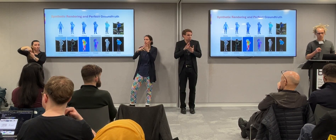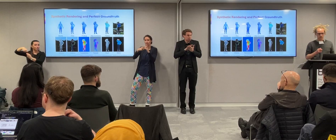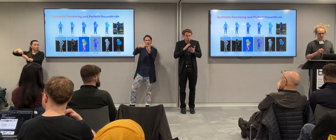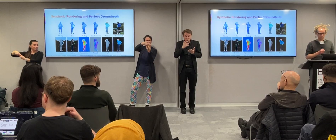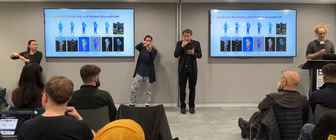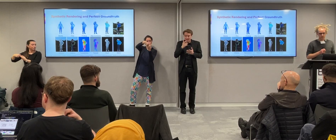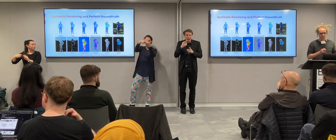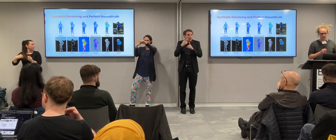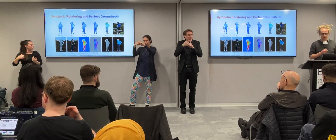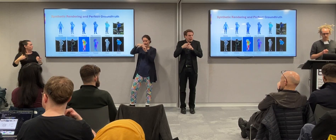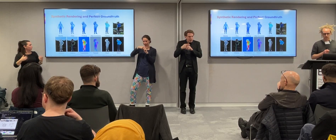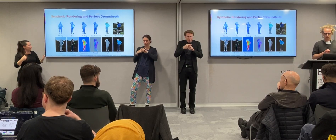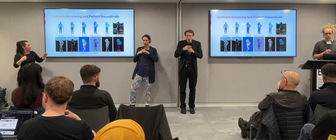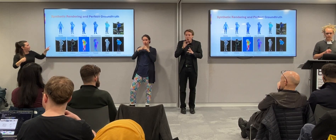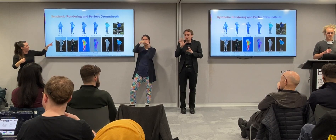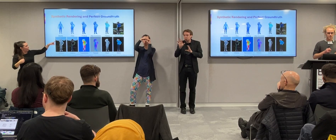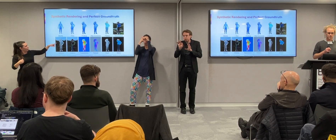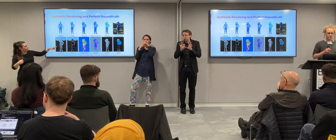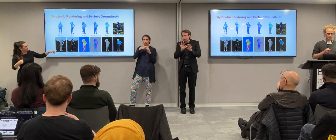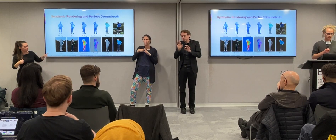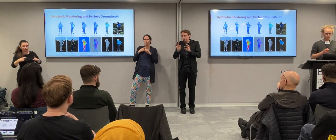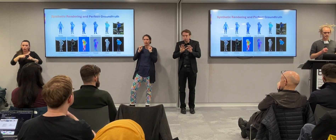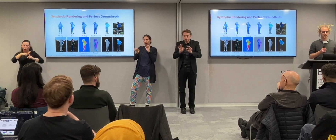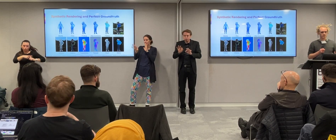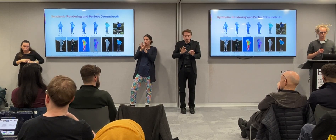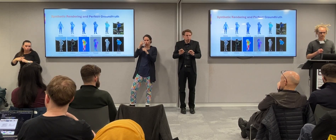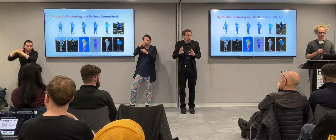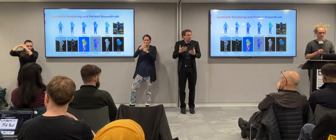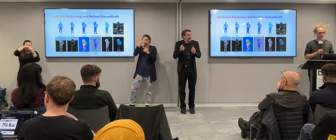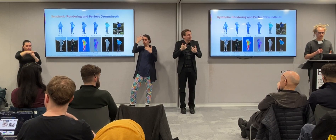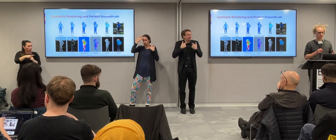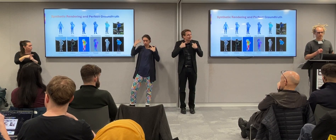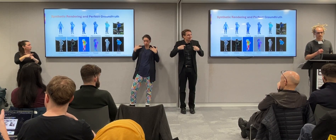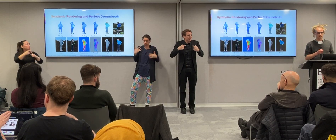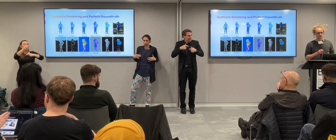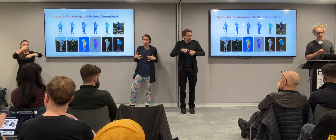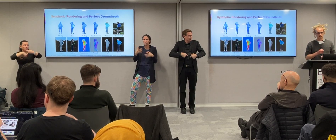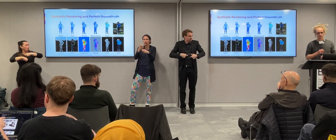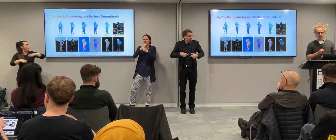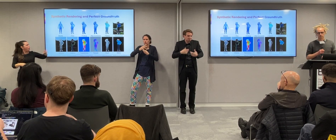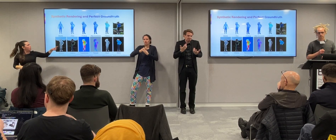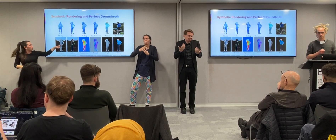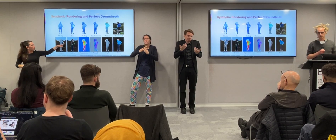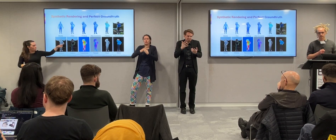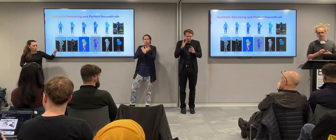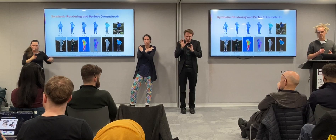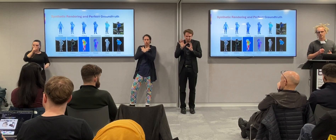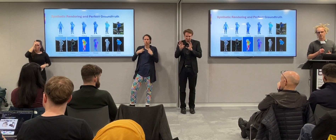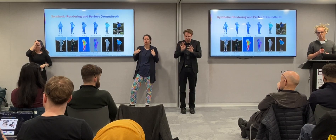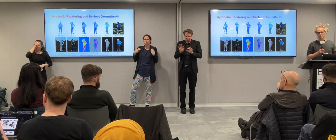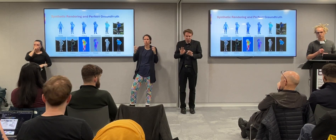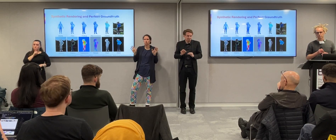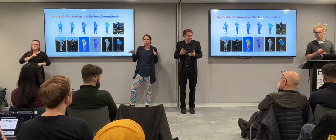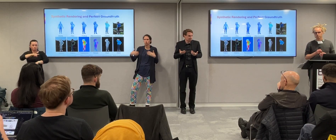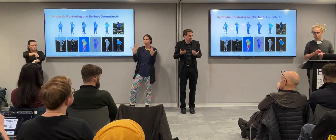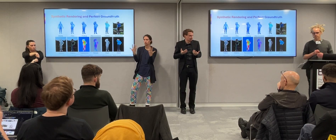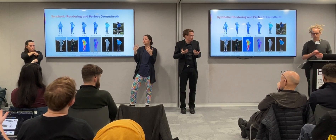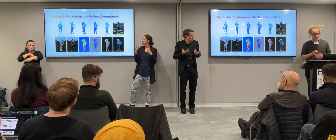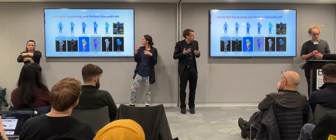the landmarks that we care about. We get a skeleton and can basically get